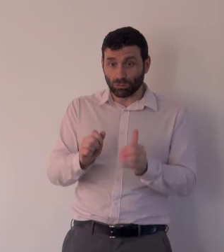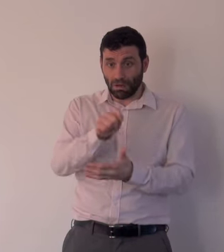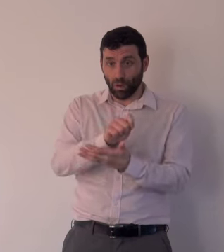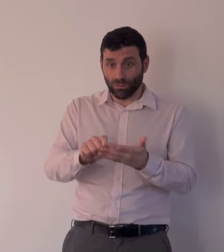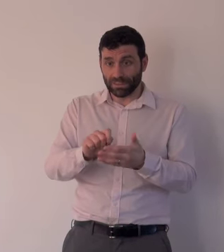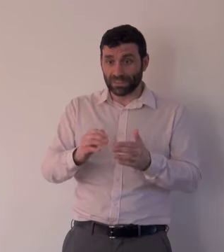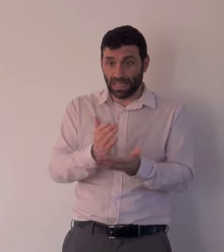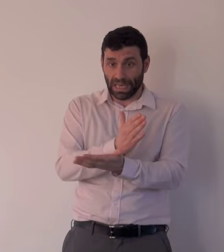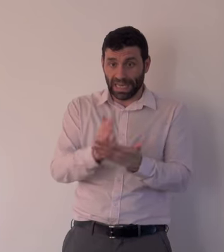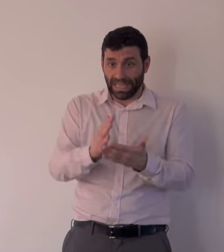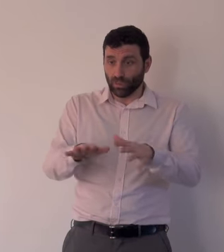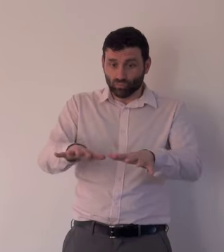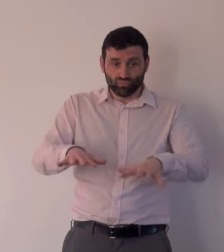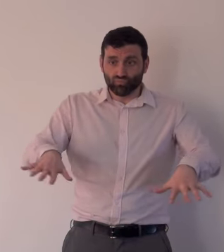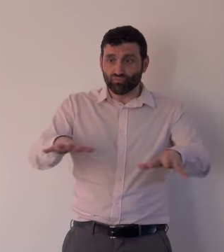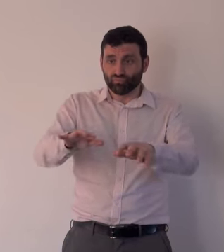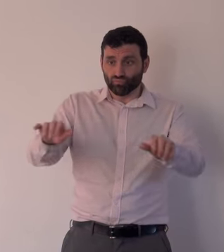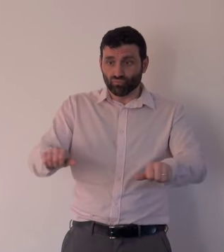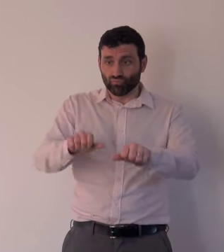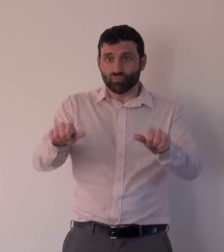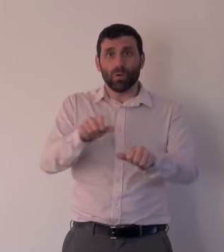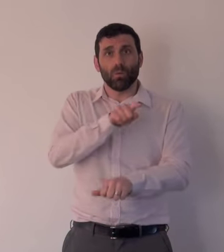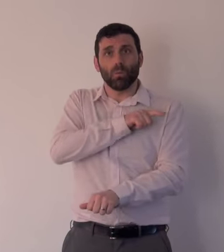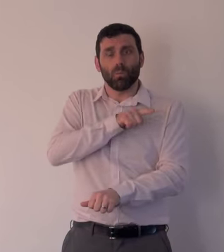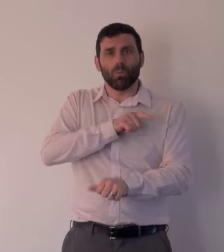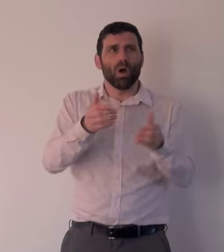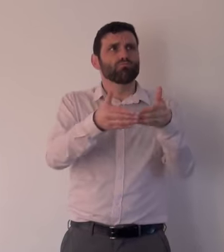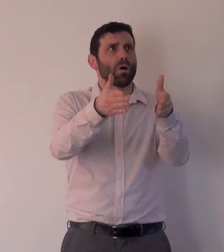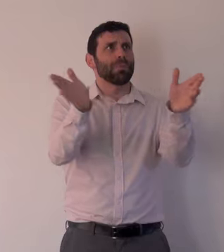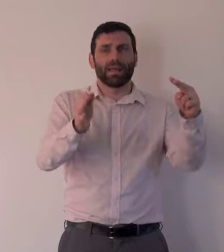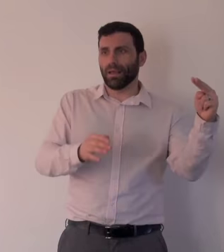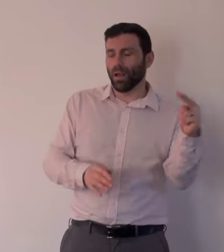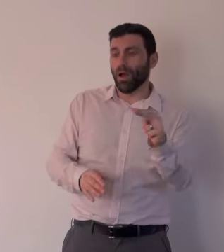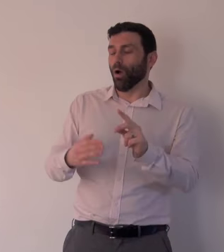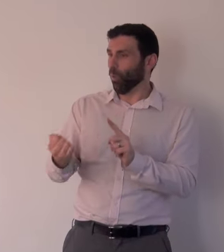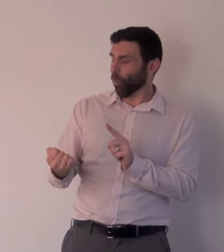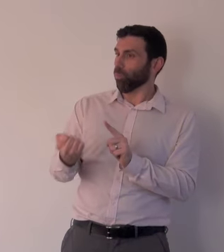You need to make sure that the office is clean and creates a good impression for people.